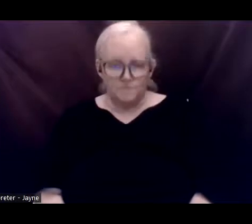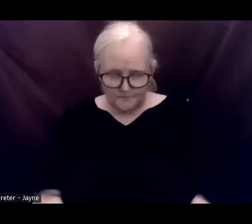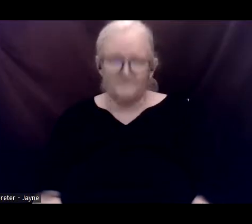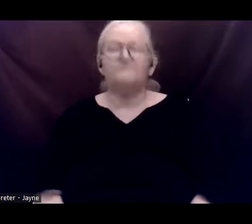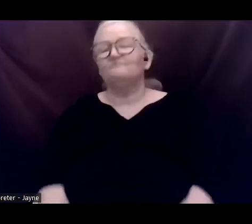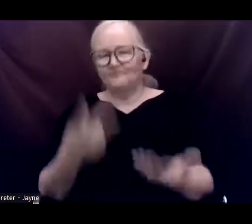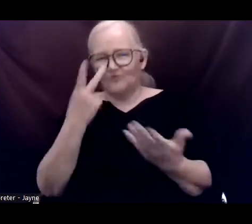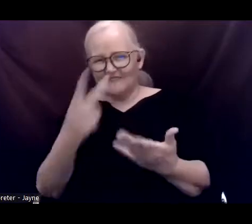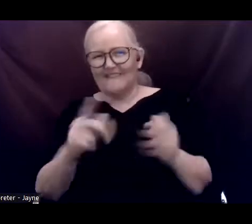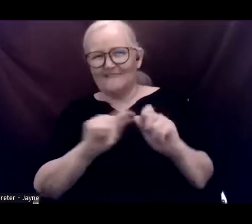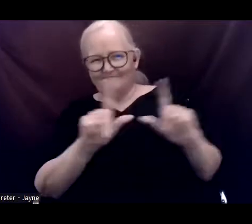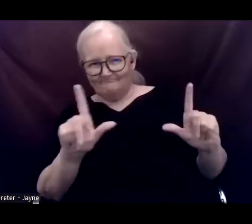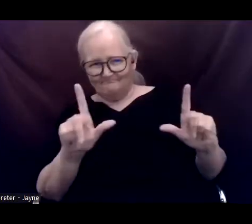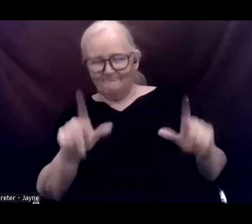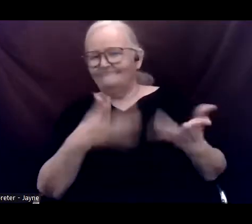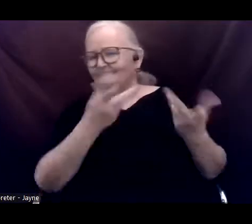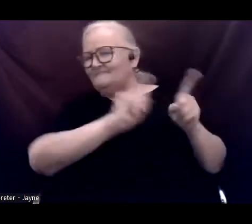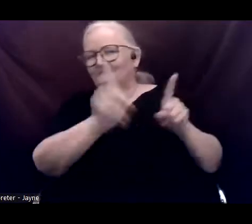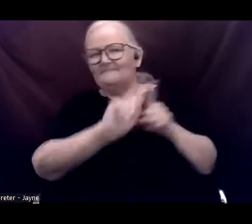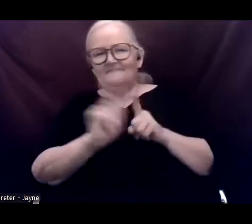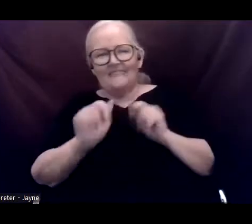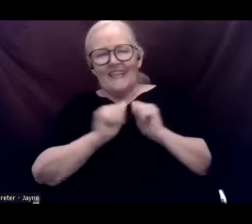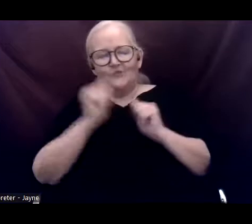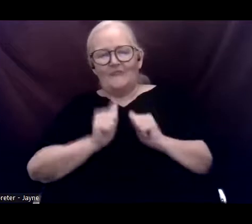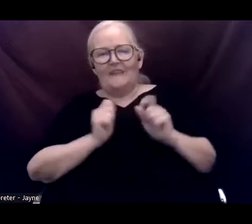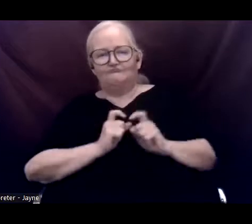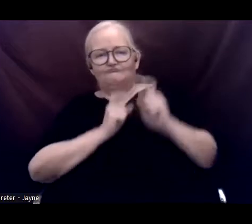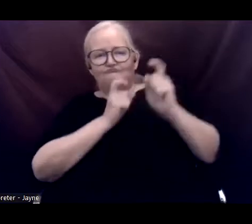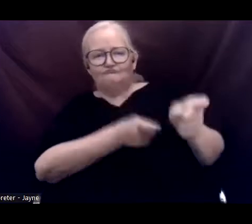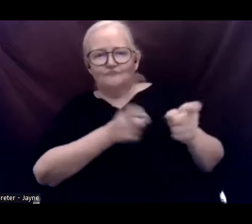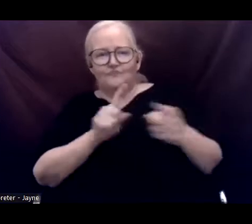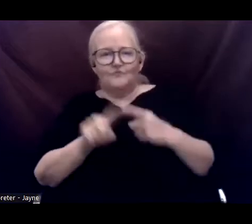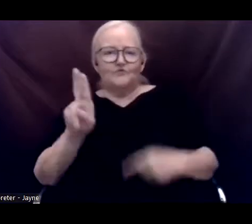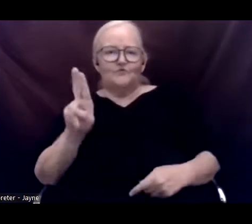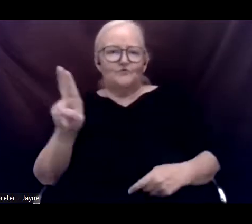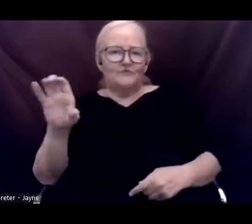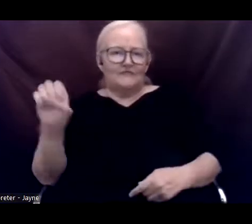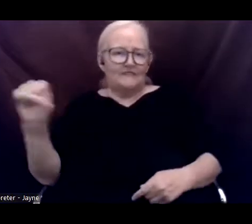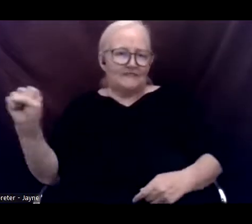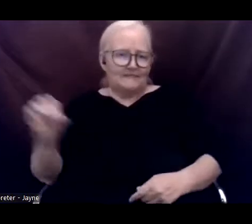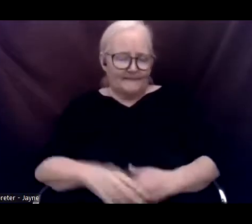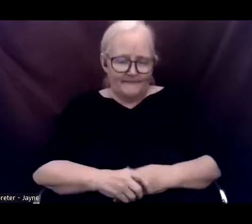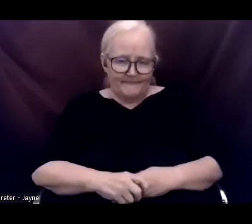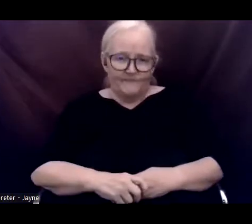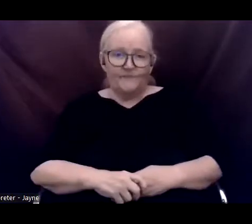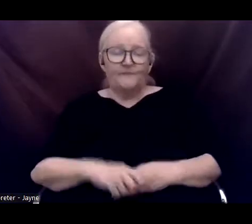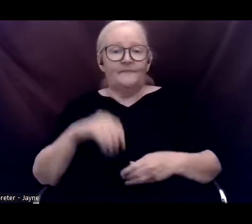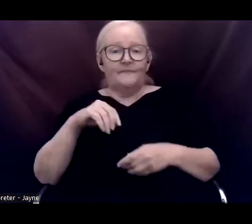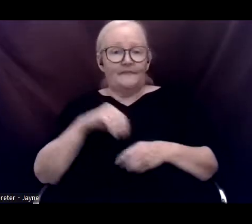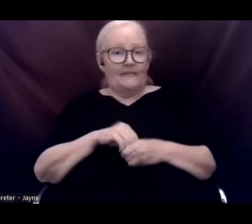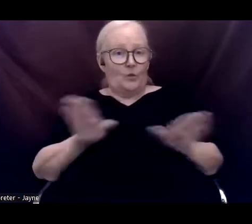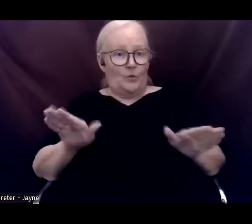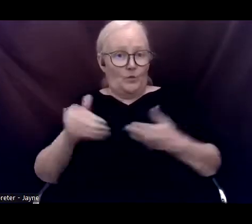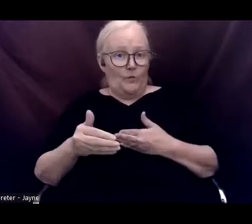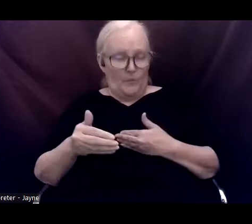on the screen, there are many ways to give your gift to UUCSS. If you are here in person, you can